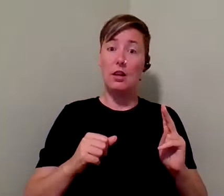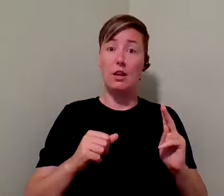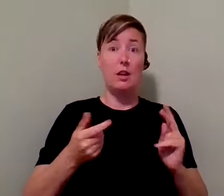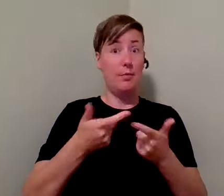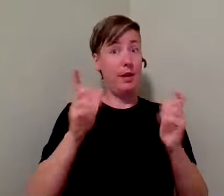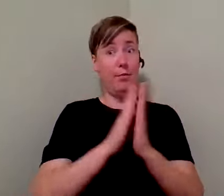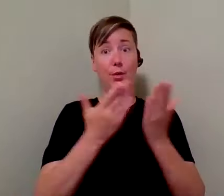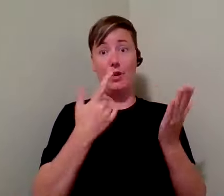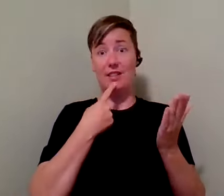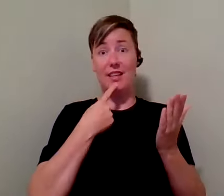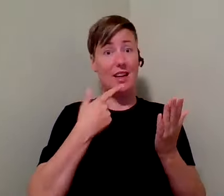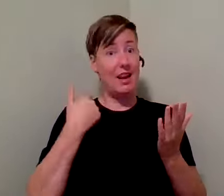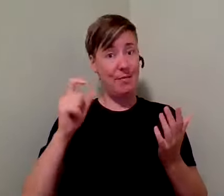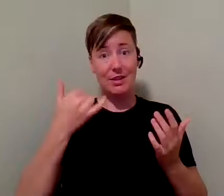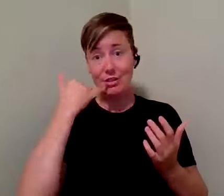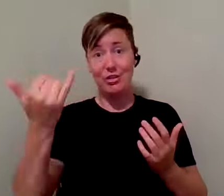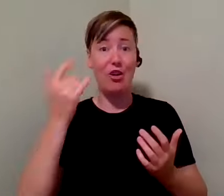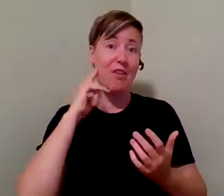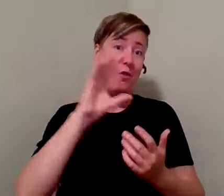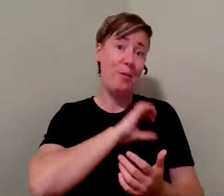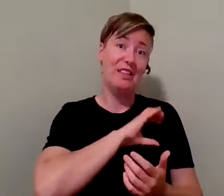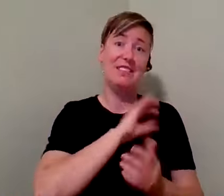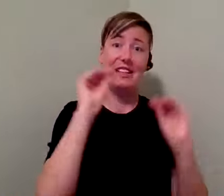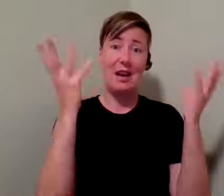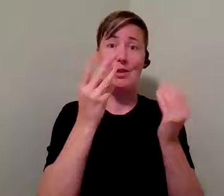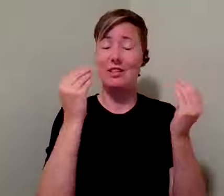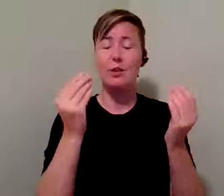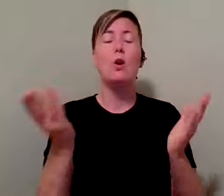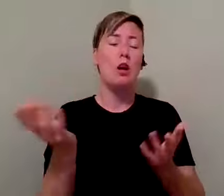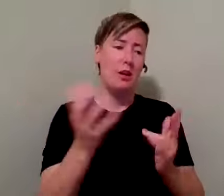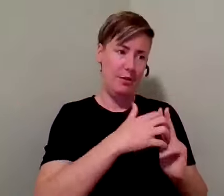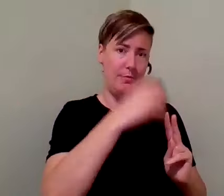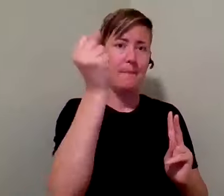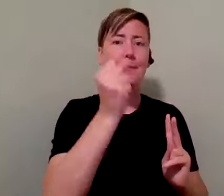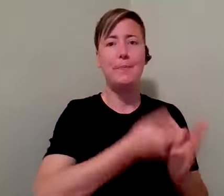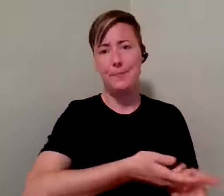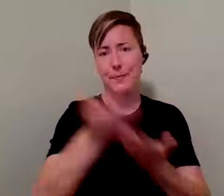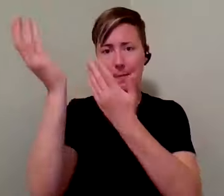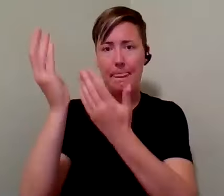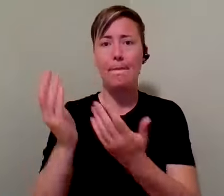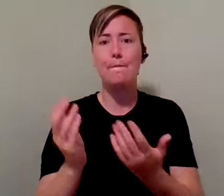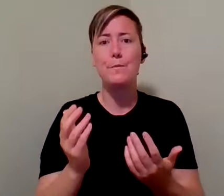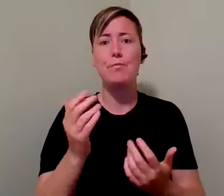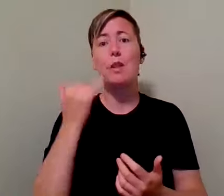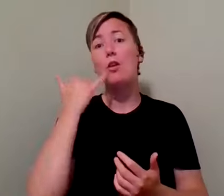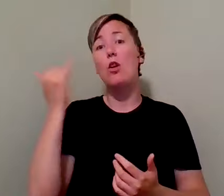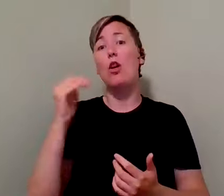police and ambulance. I sent for both. Got him put into the psych ward. Call the bloody British High Commission. We're trying to get the